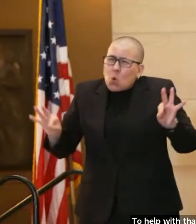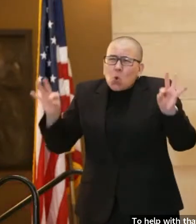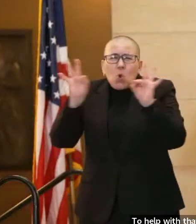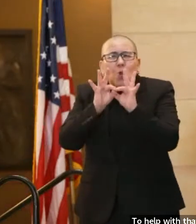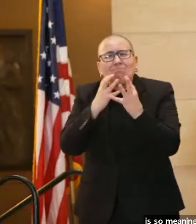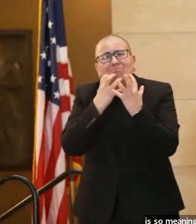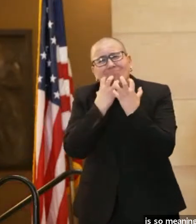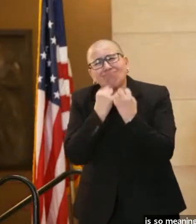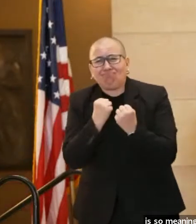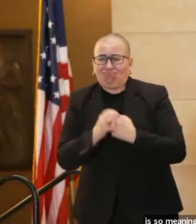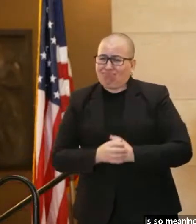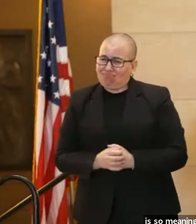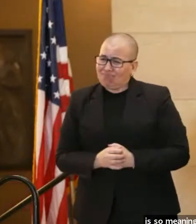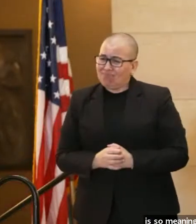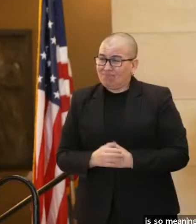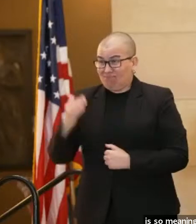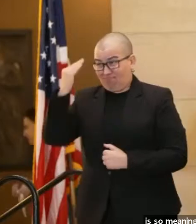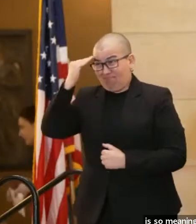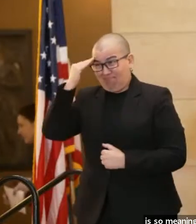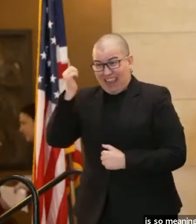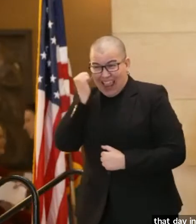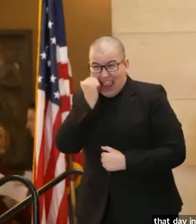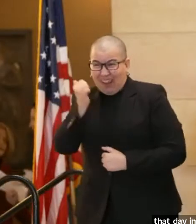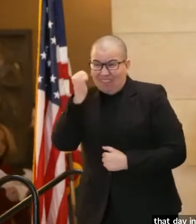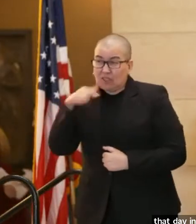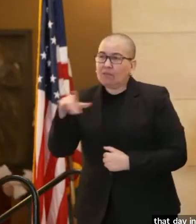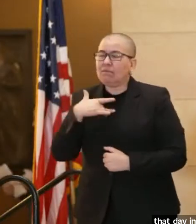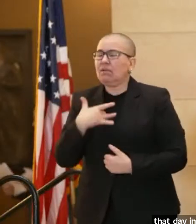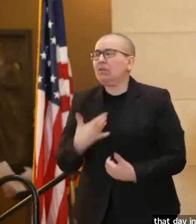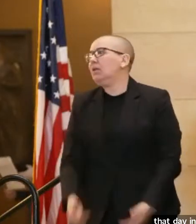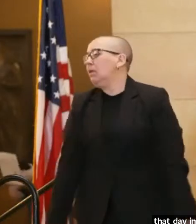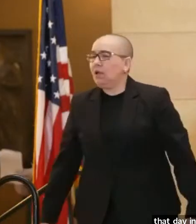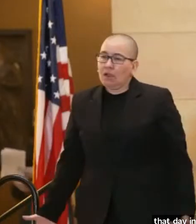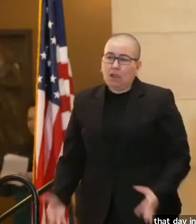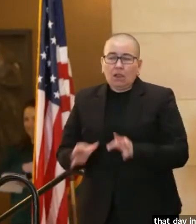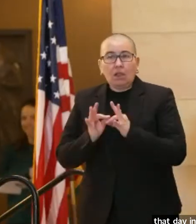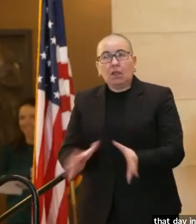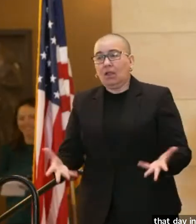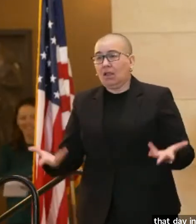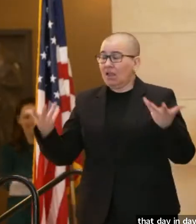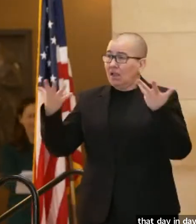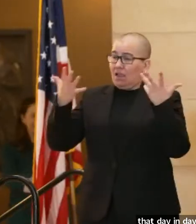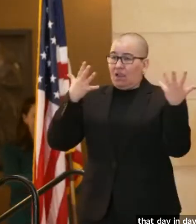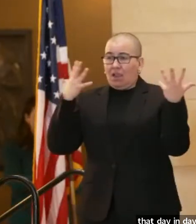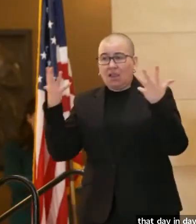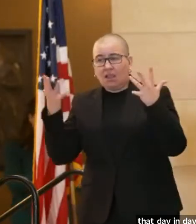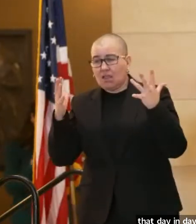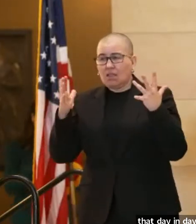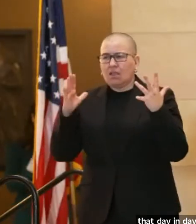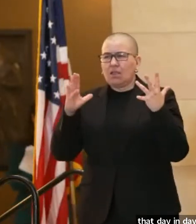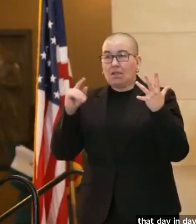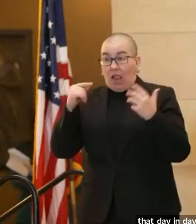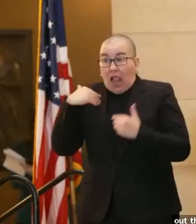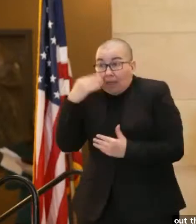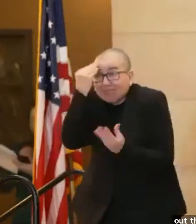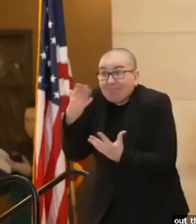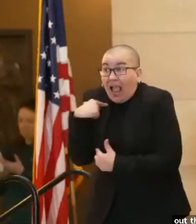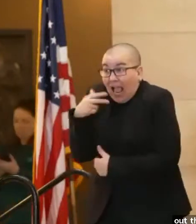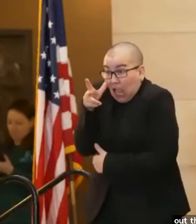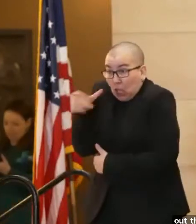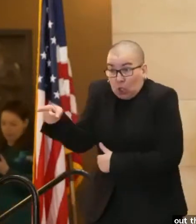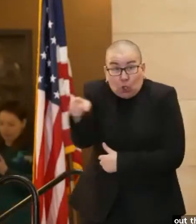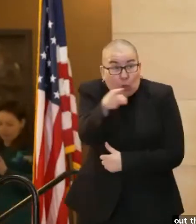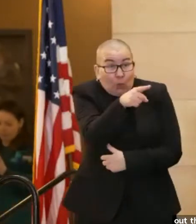that day in, day out, you may feel like there's nobody out there paying attention to you. You're paying attention. As I've heard, you're the voices of our victims.